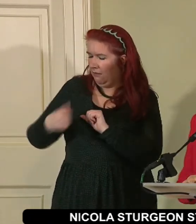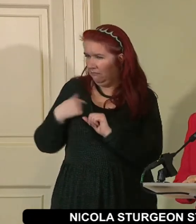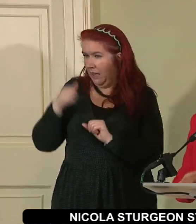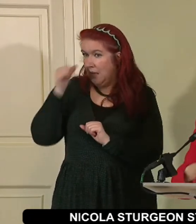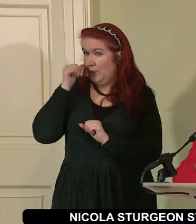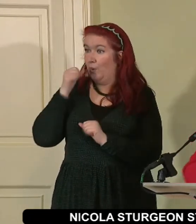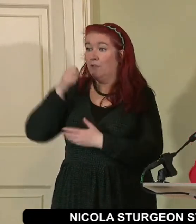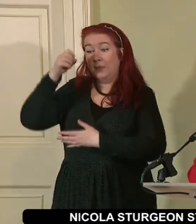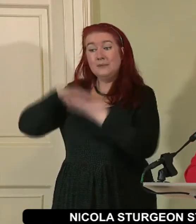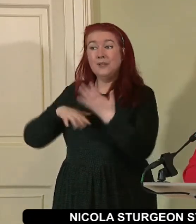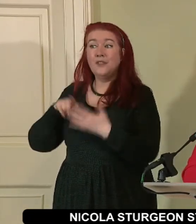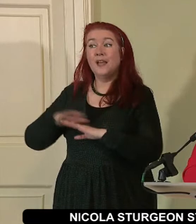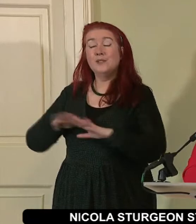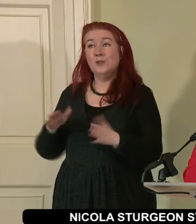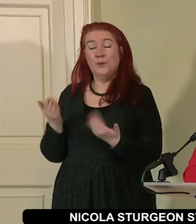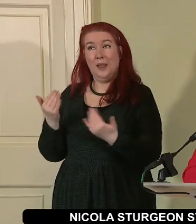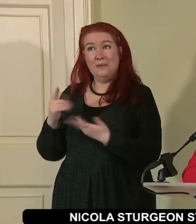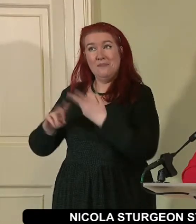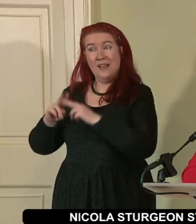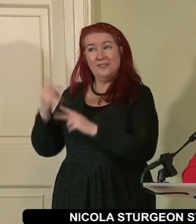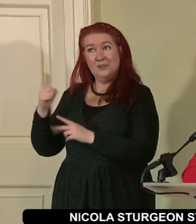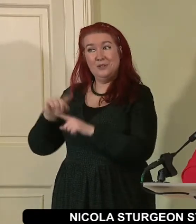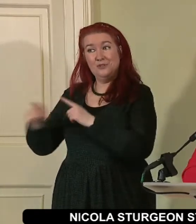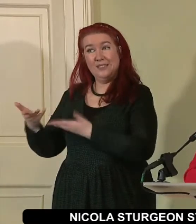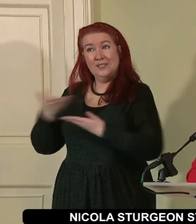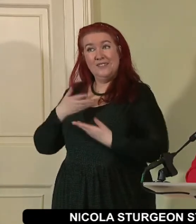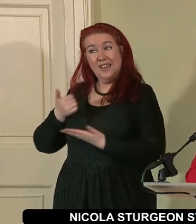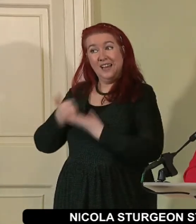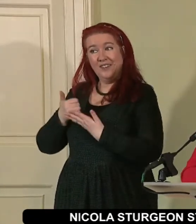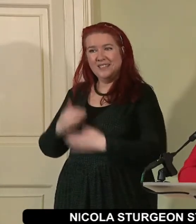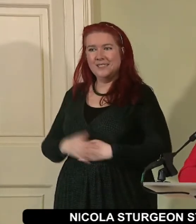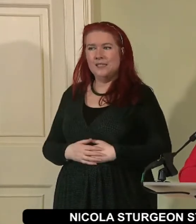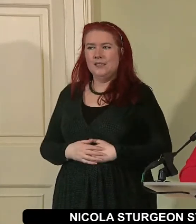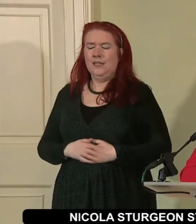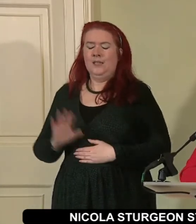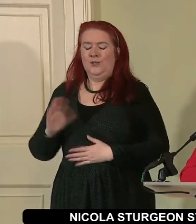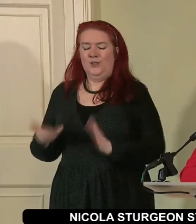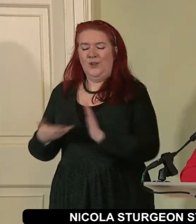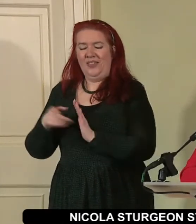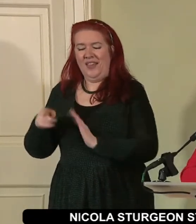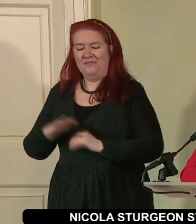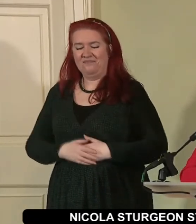experience that's not always something that is welcome. Don't report that bit.